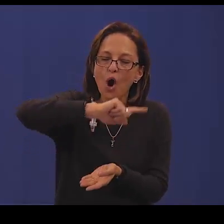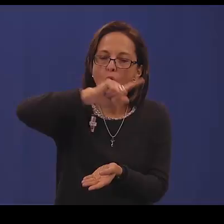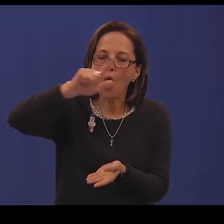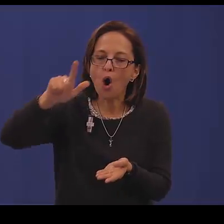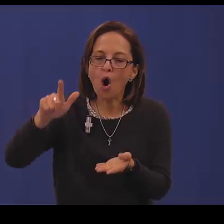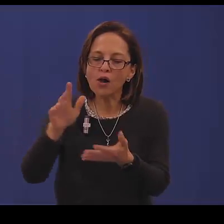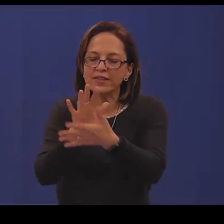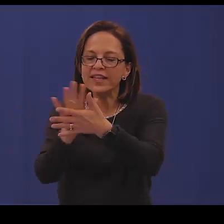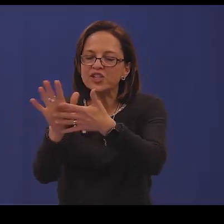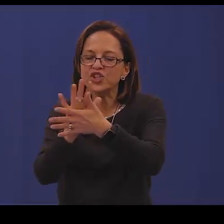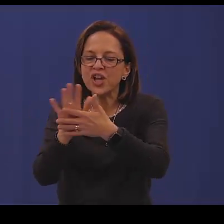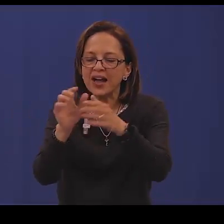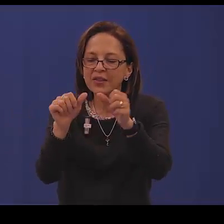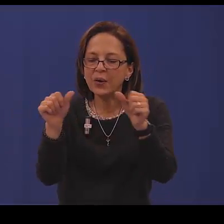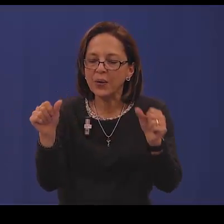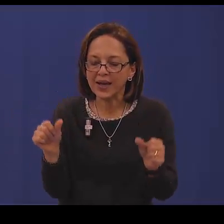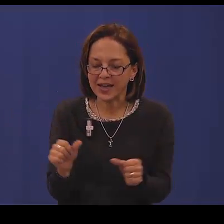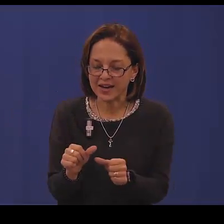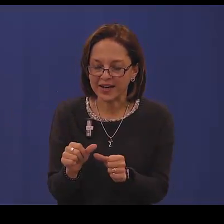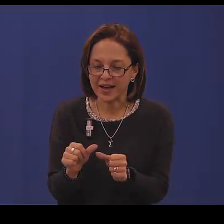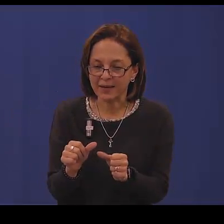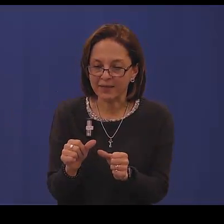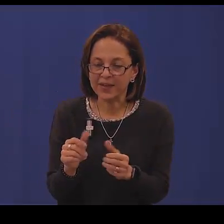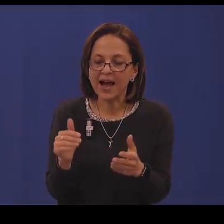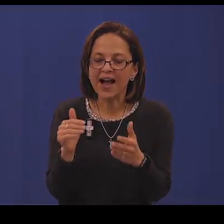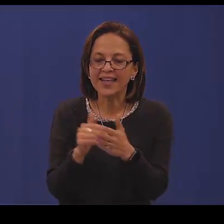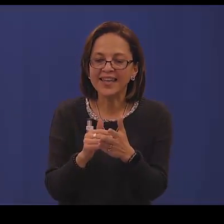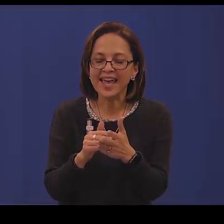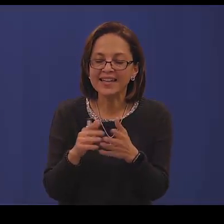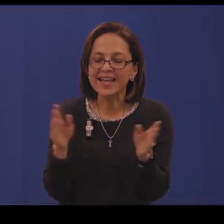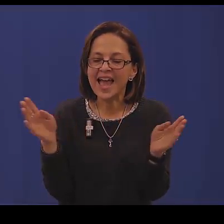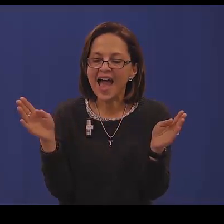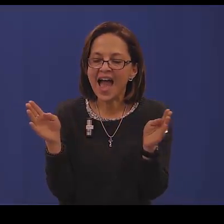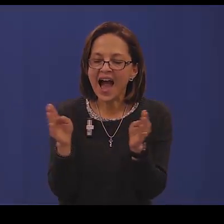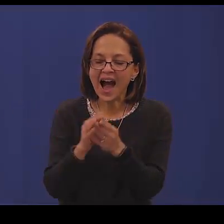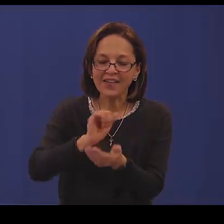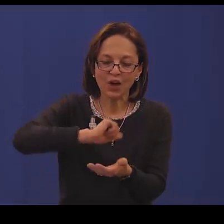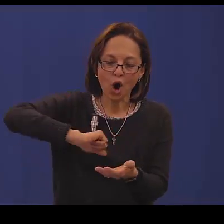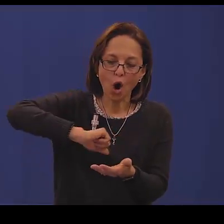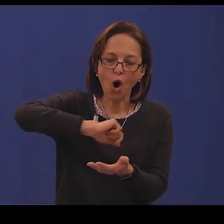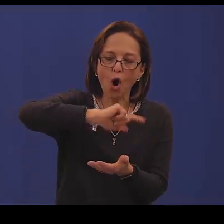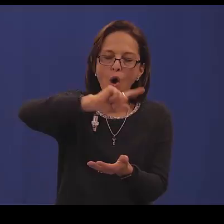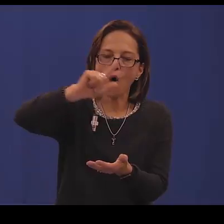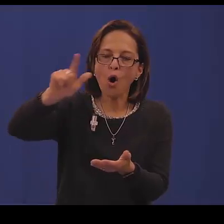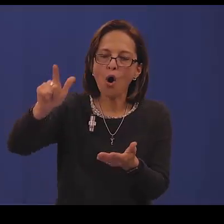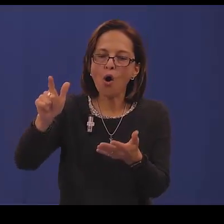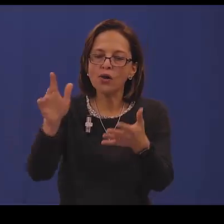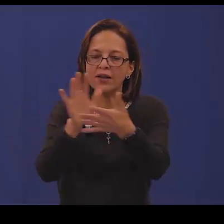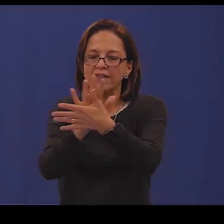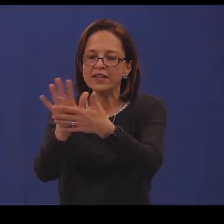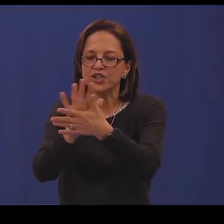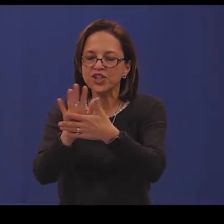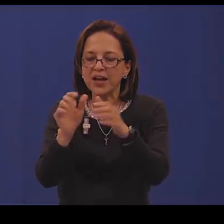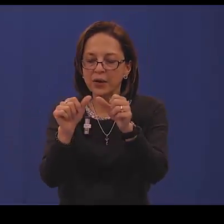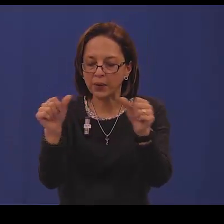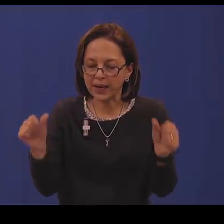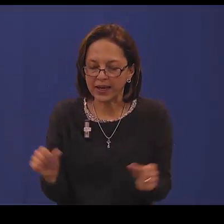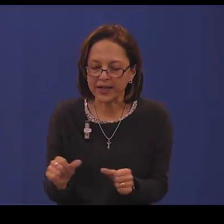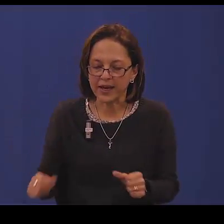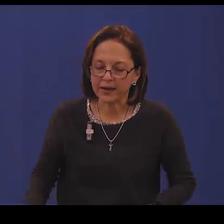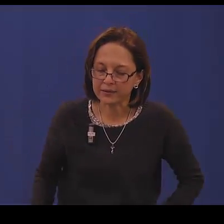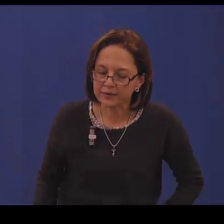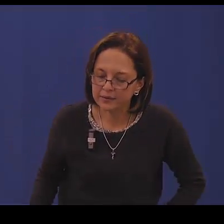At all the shadow area. Again, at all the